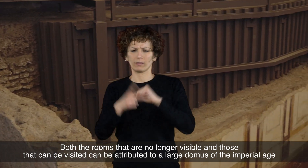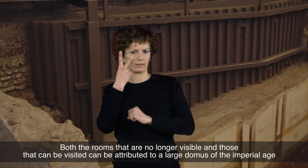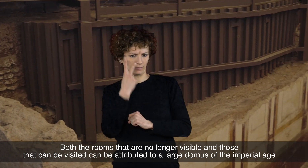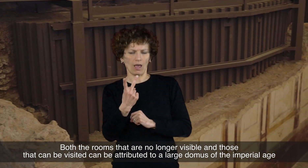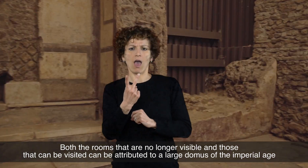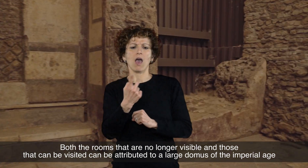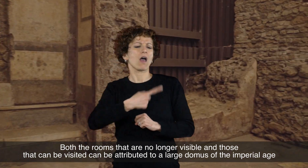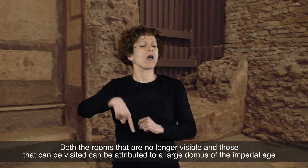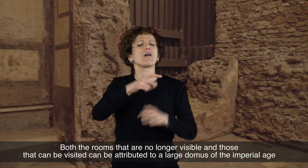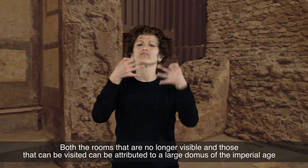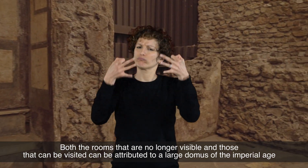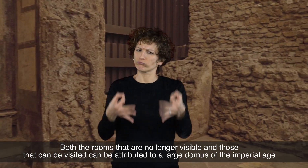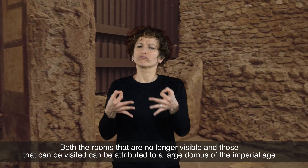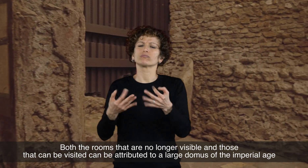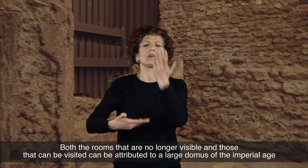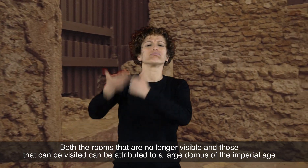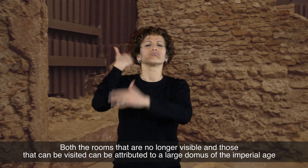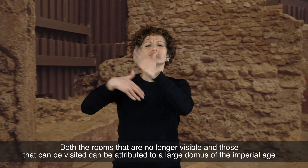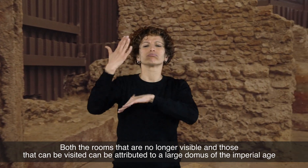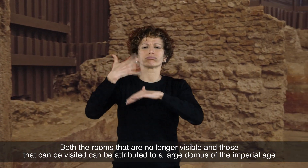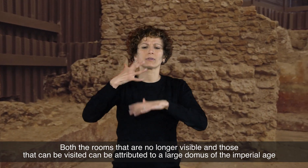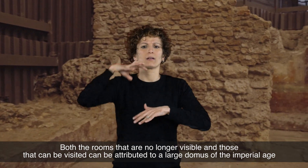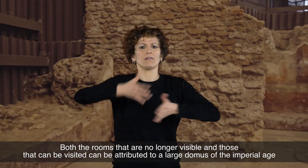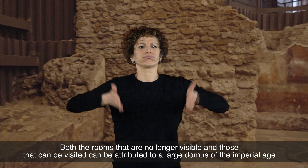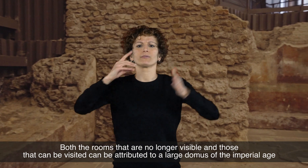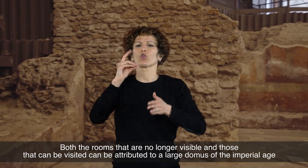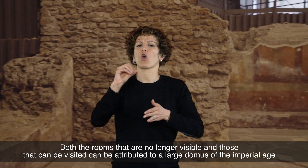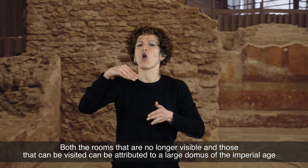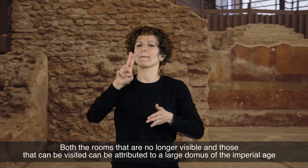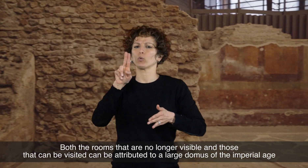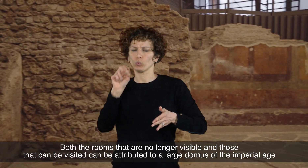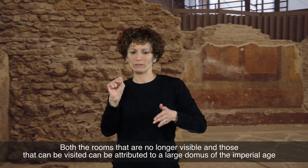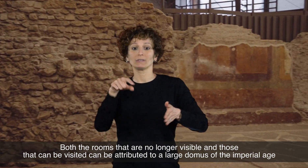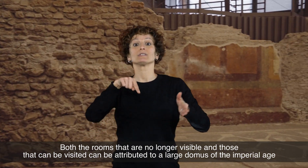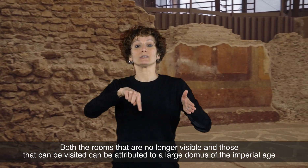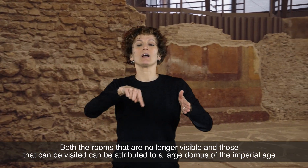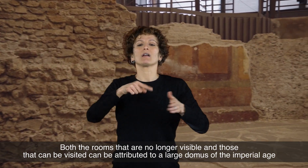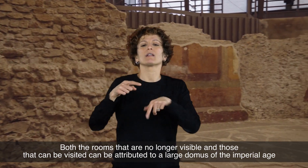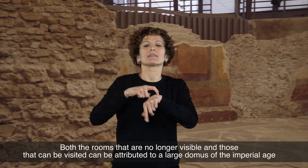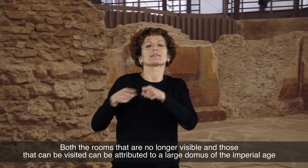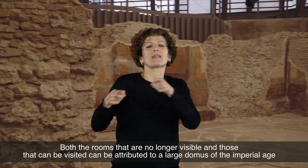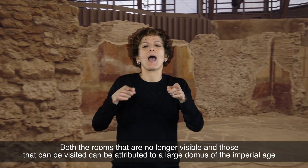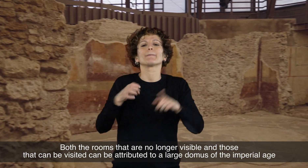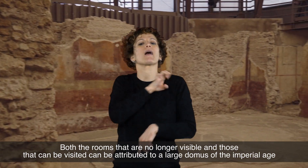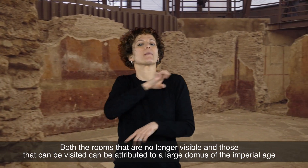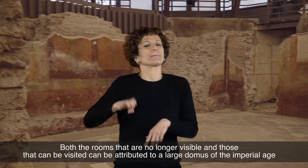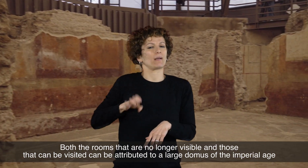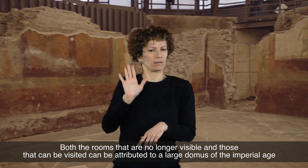Both the rooms that are no longer visible and those that can be visited can be attributed to a large domus of